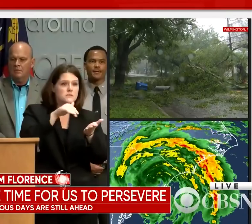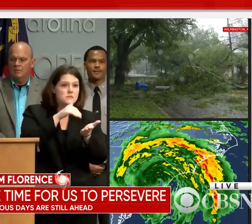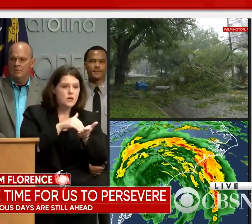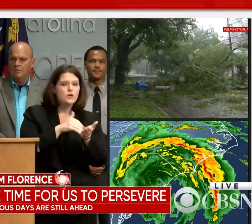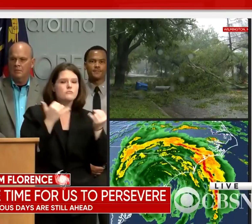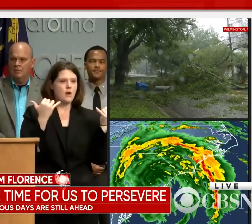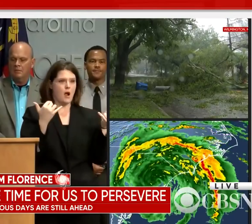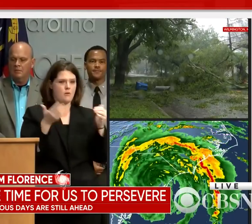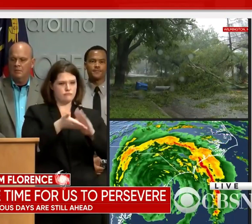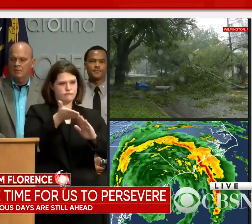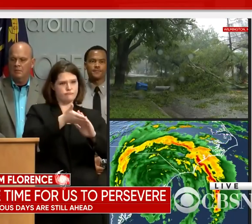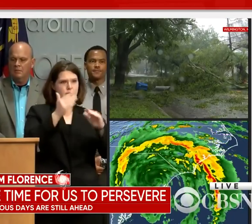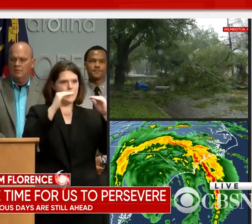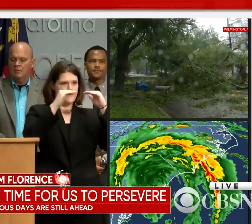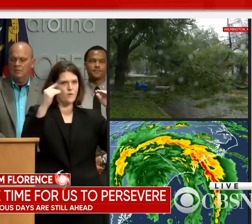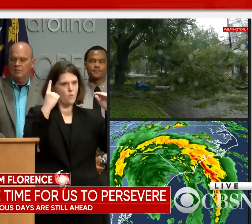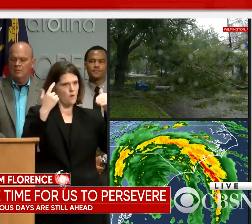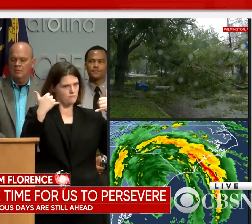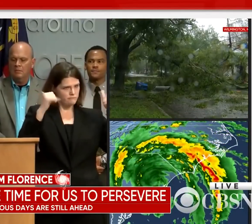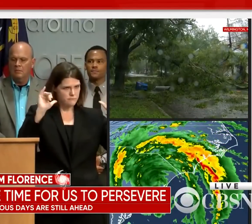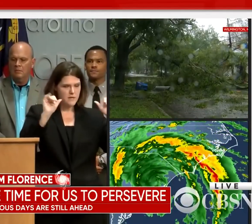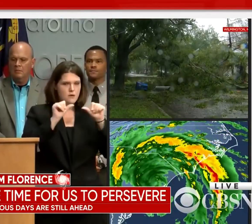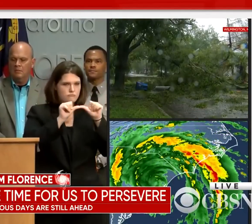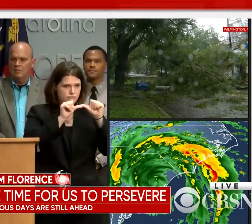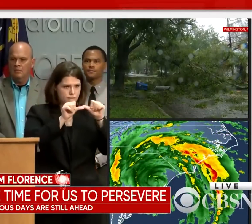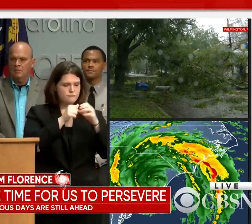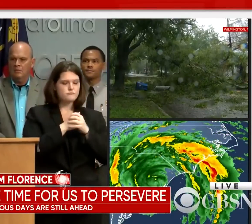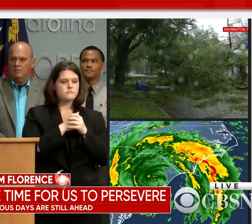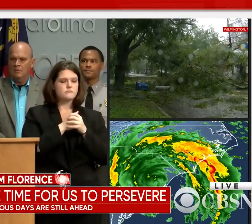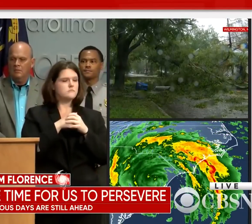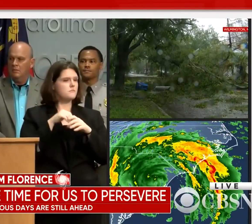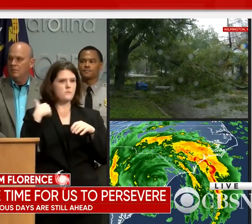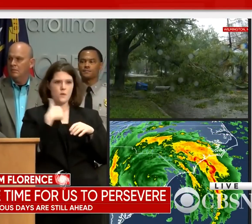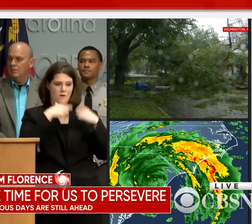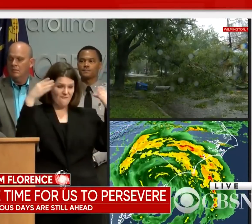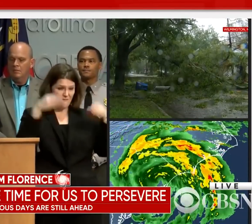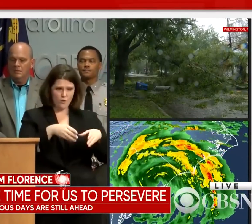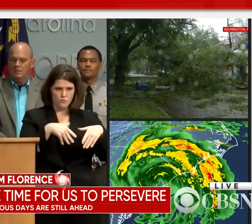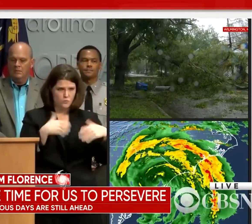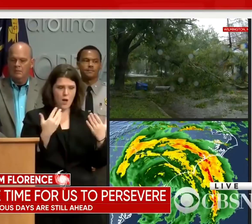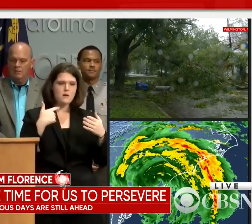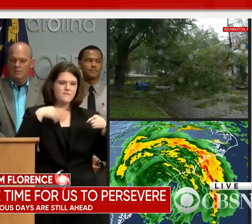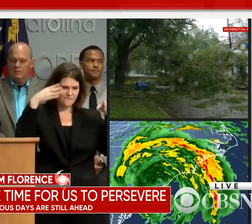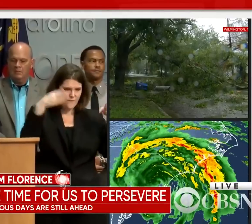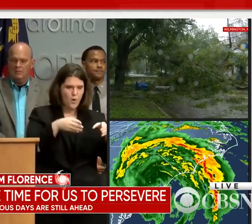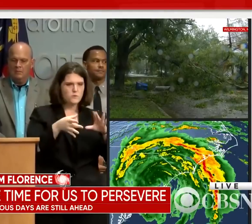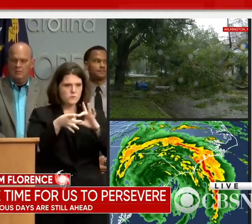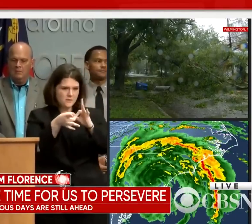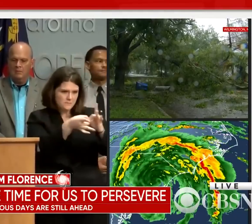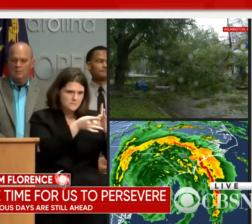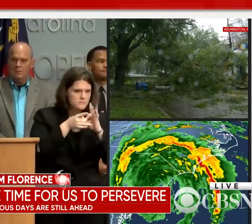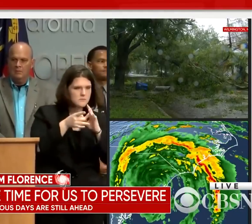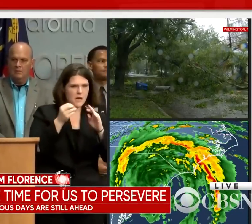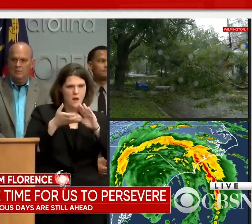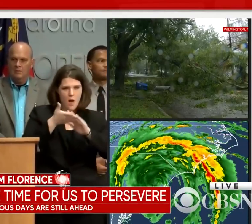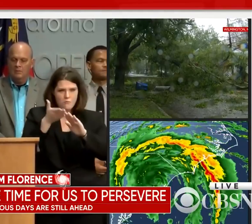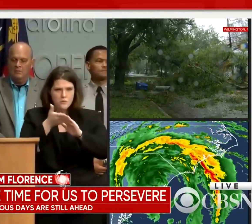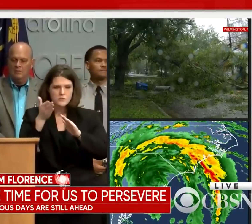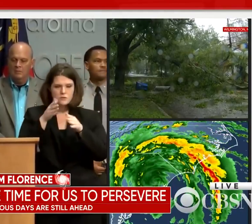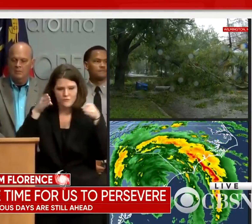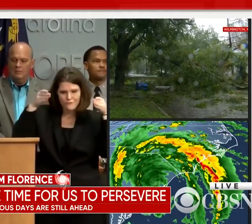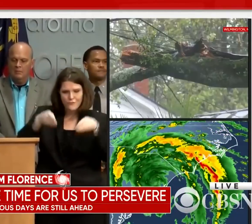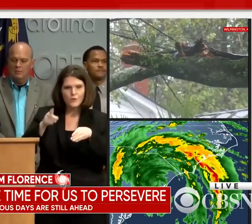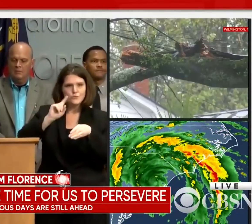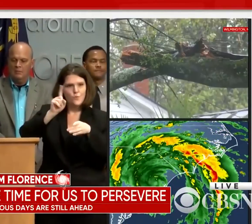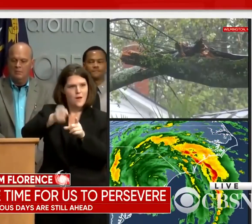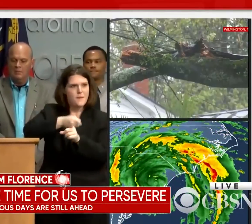continues to operate at a level 1. The focus of the team is to surge operational and logistical resources to the impacted